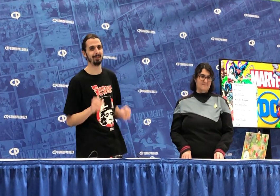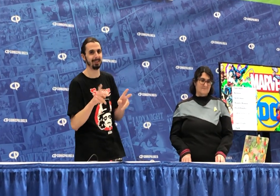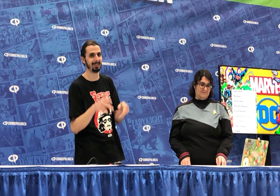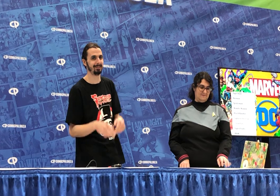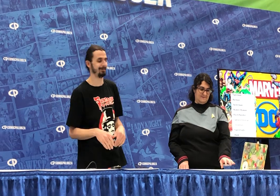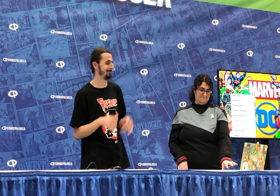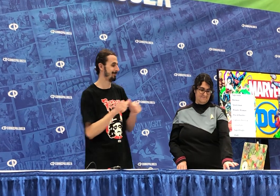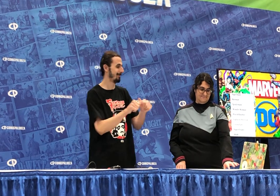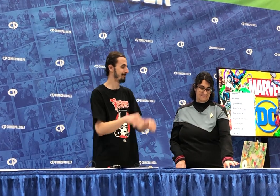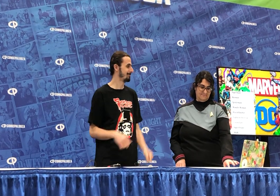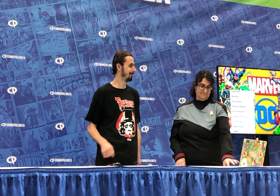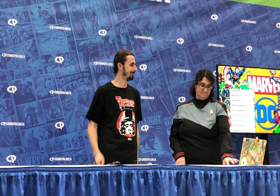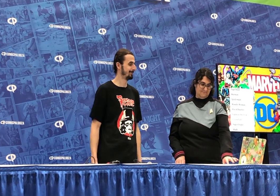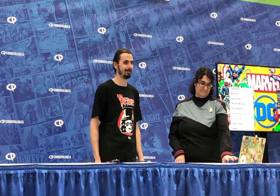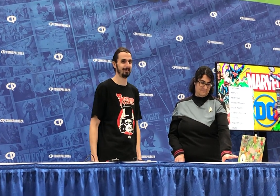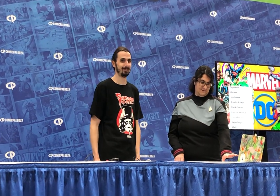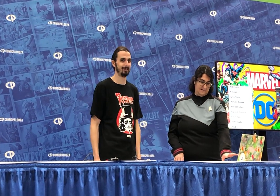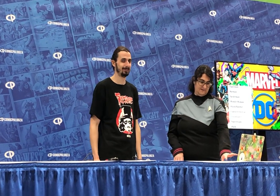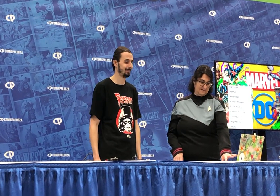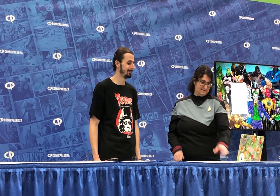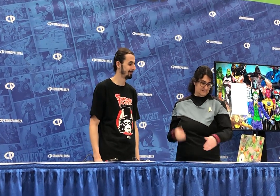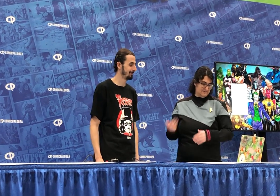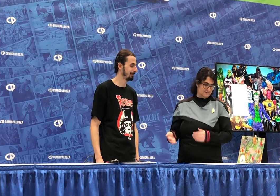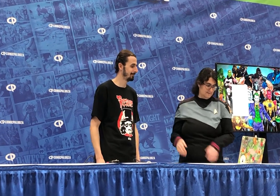yet, so we'll get to some more.